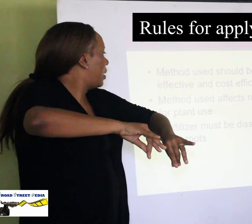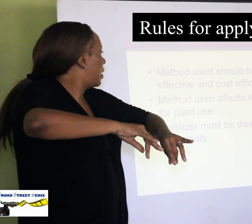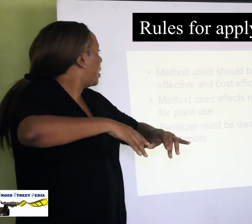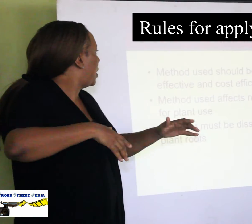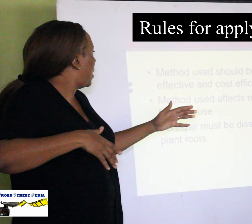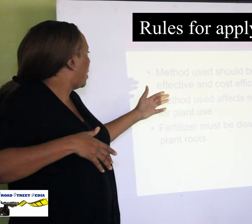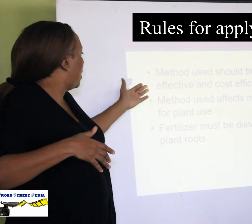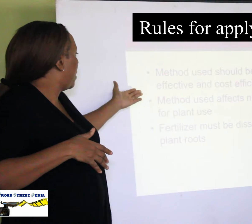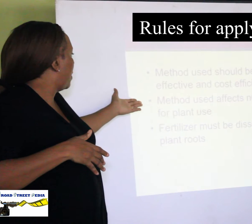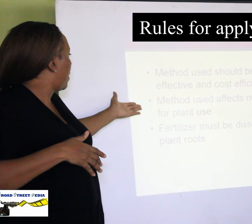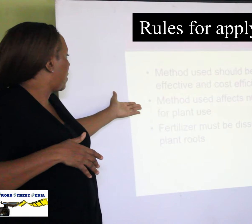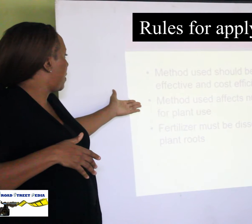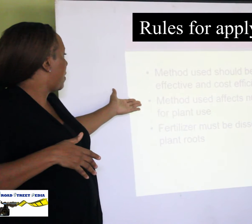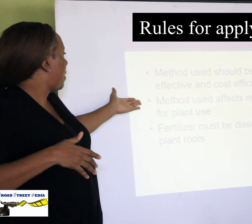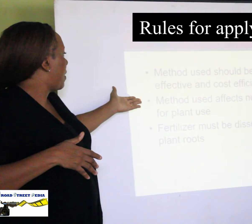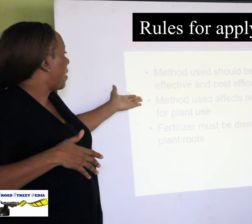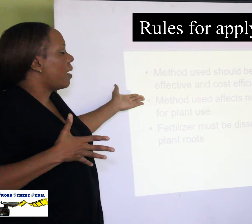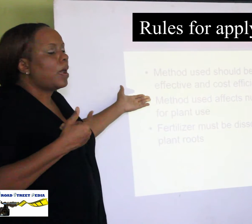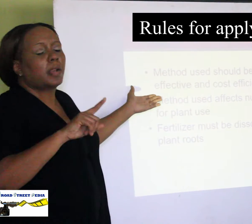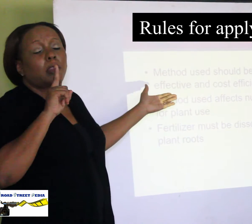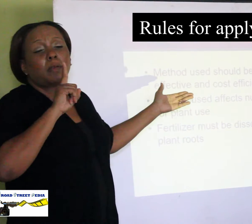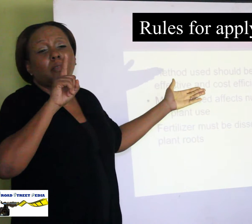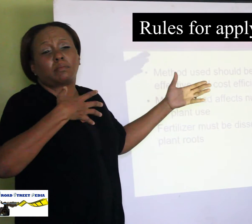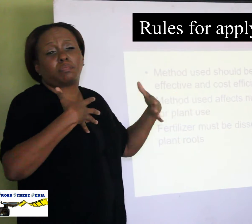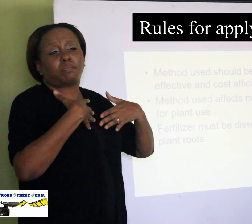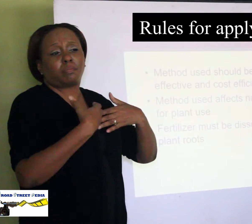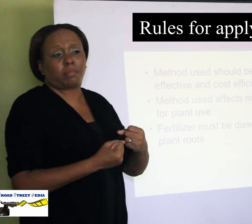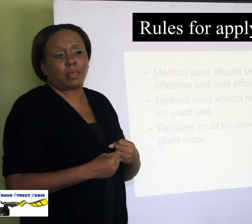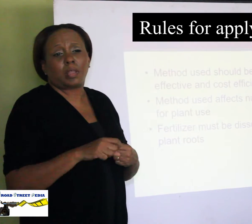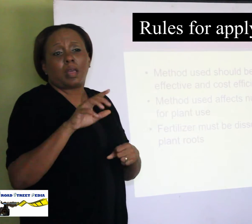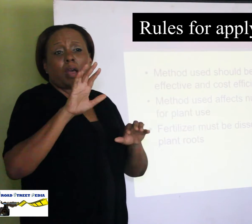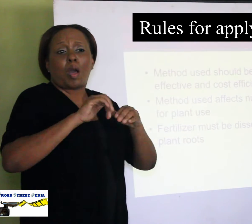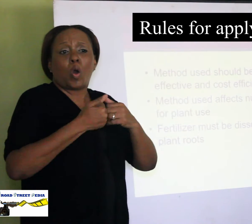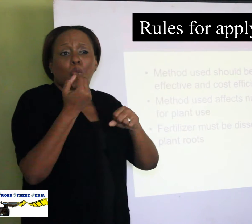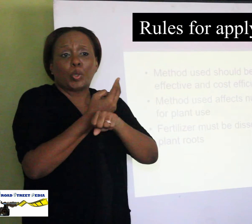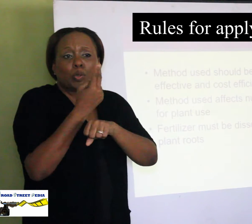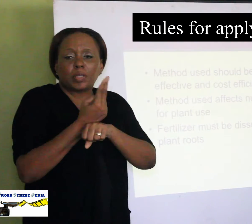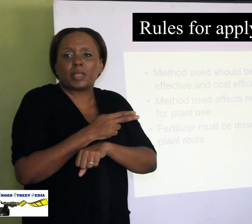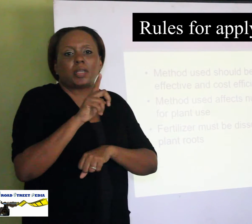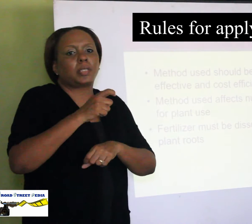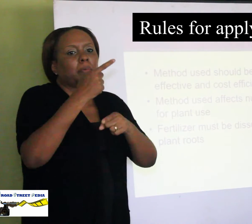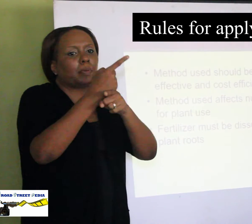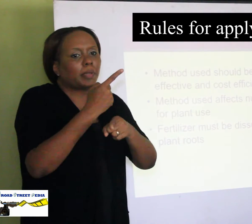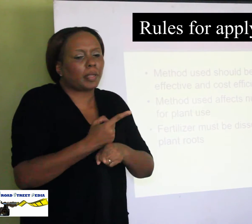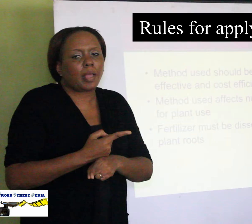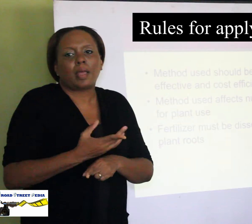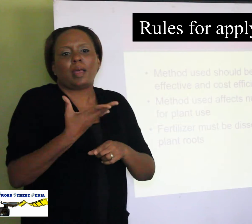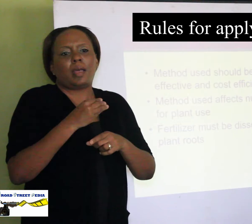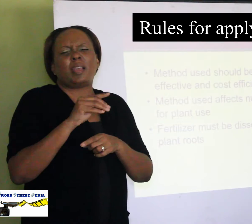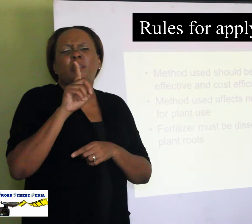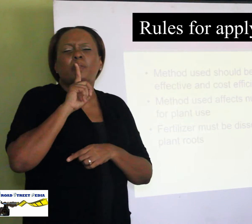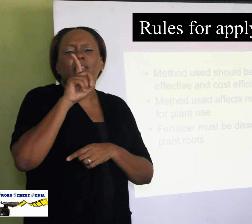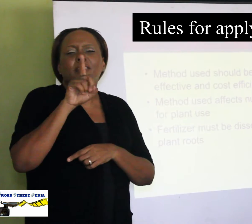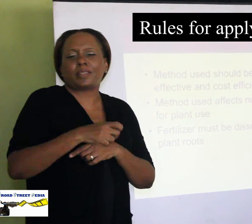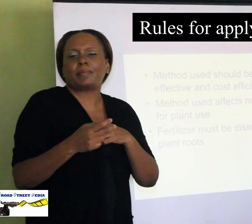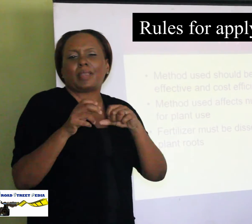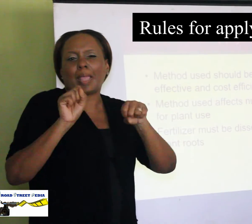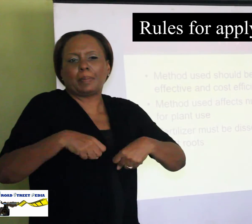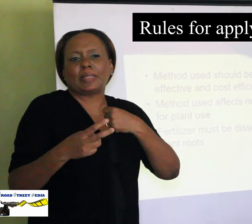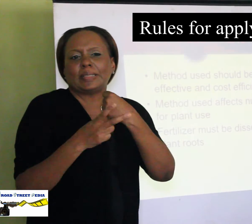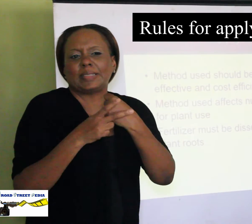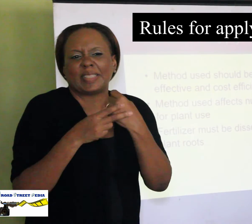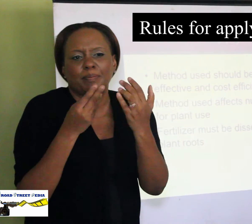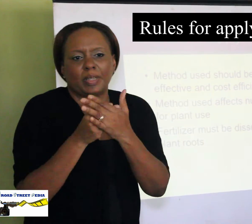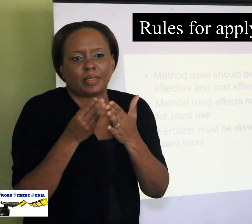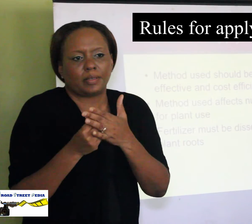nutrient advantage of the plant, and method used should be practical, effective, and cost efficient. Which meaning,